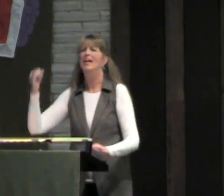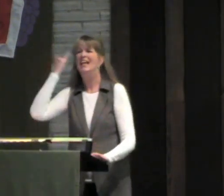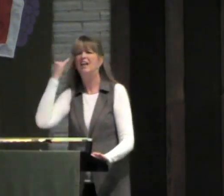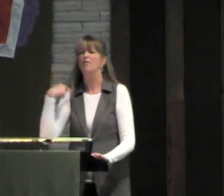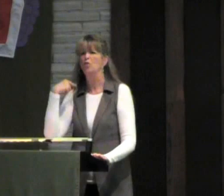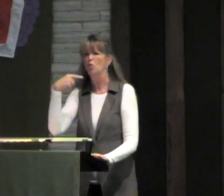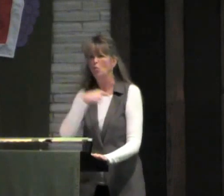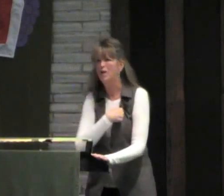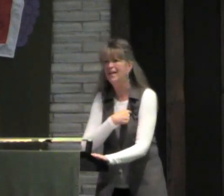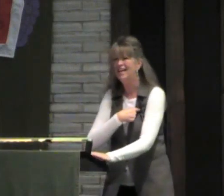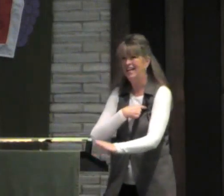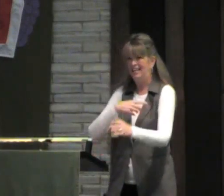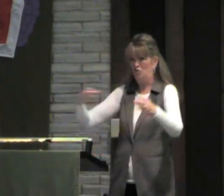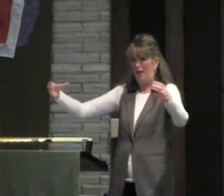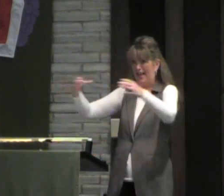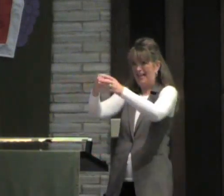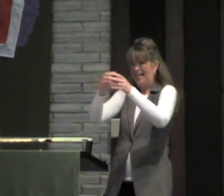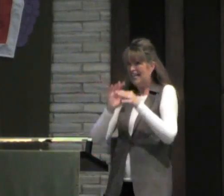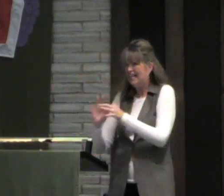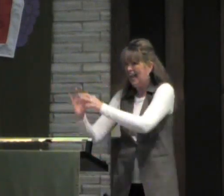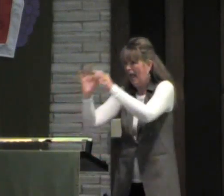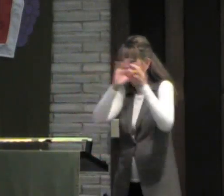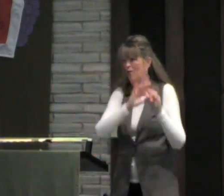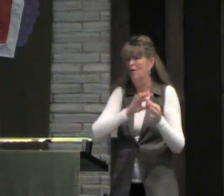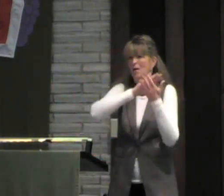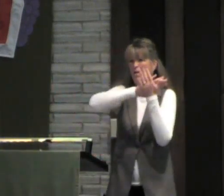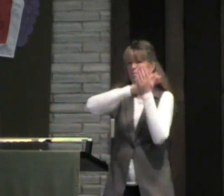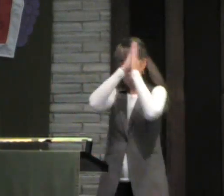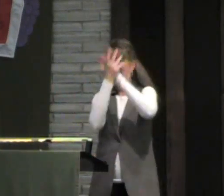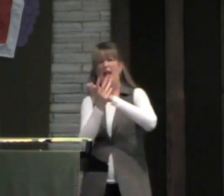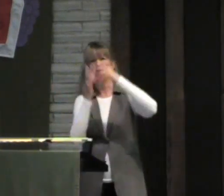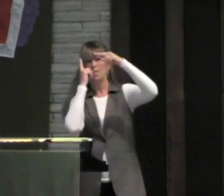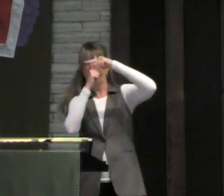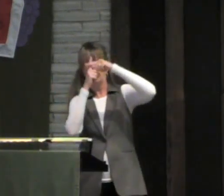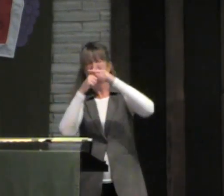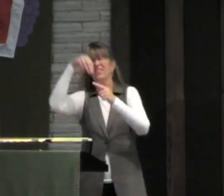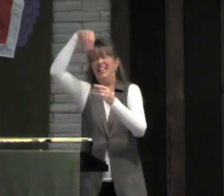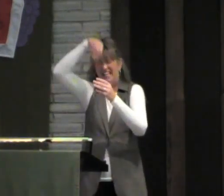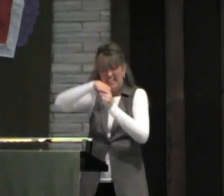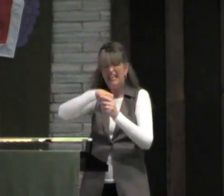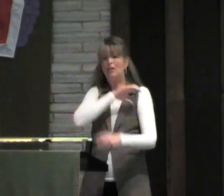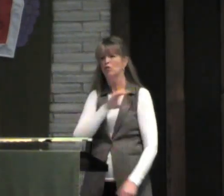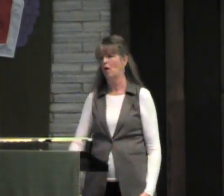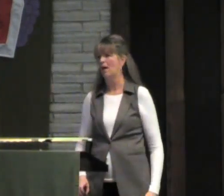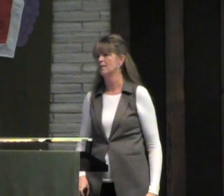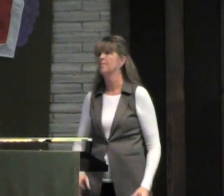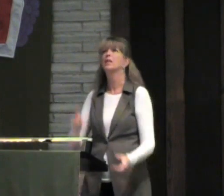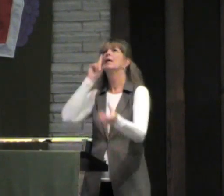do if we all together became positive in